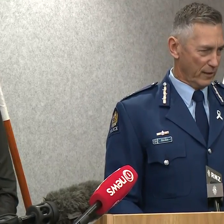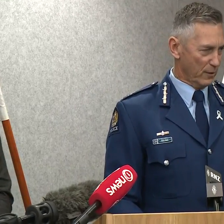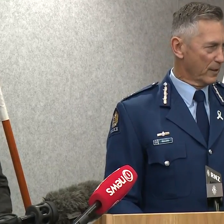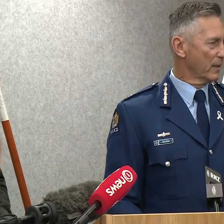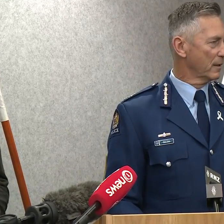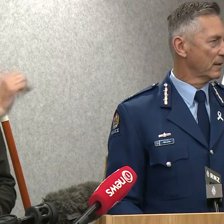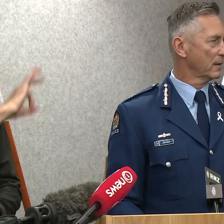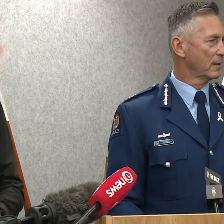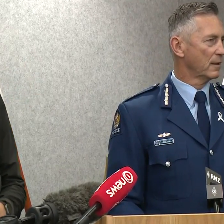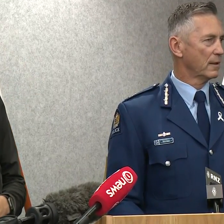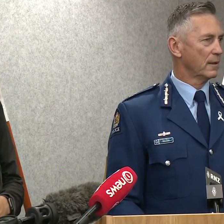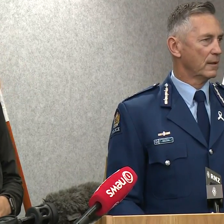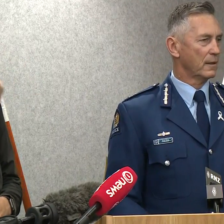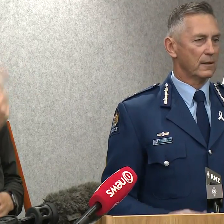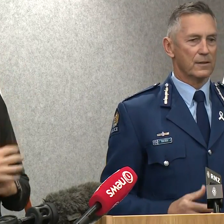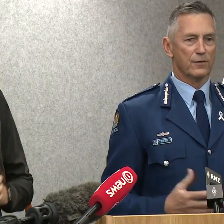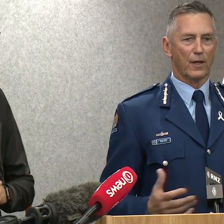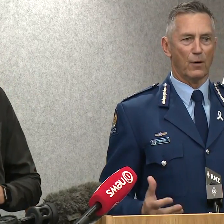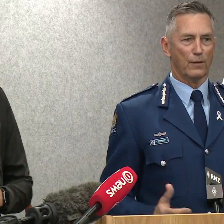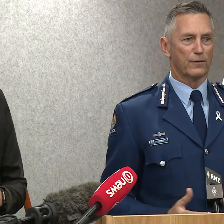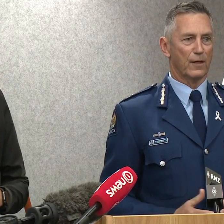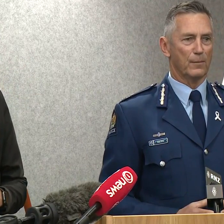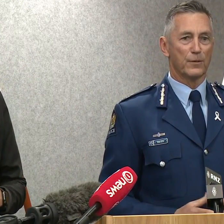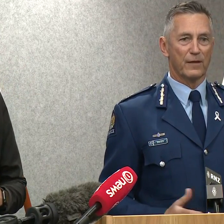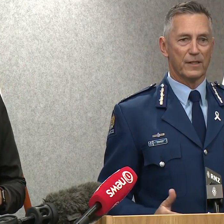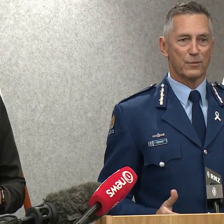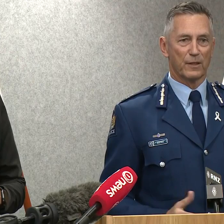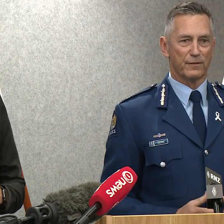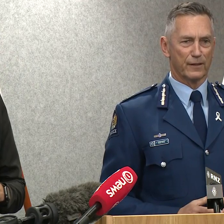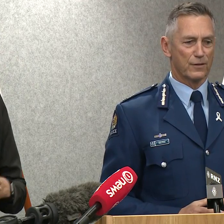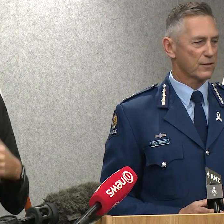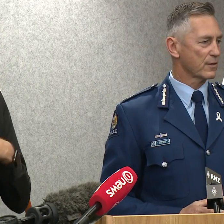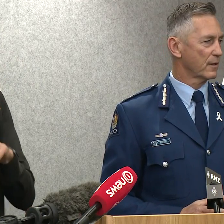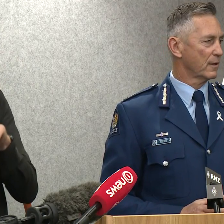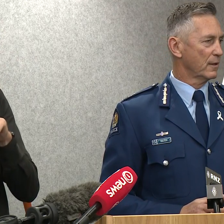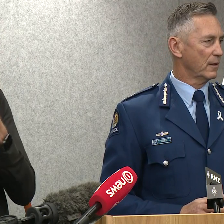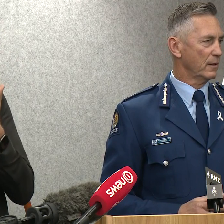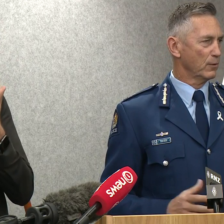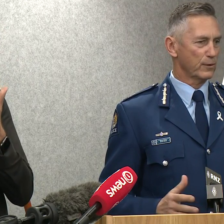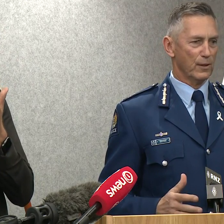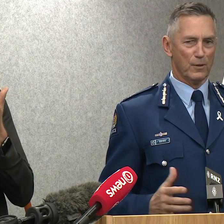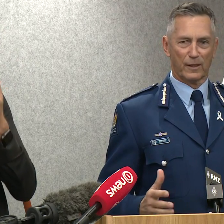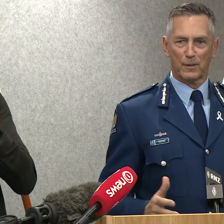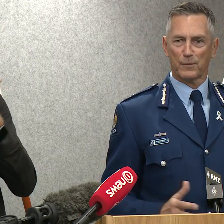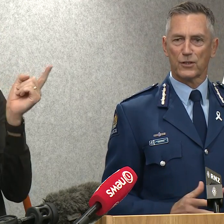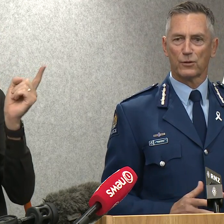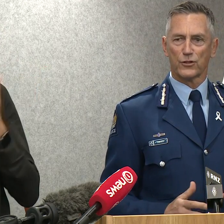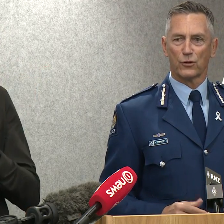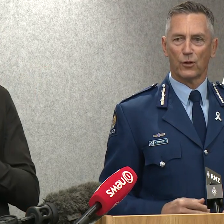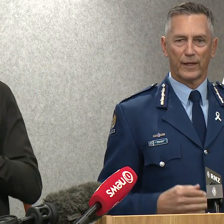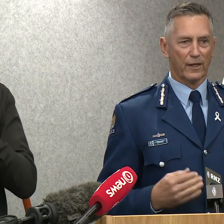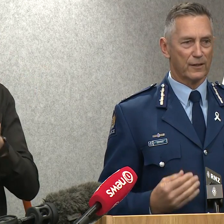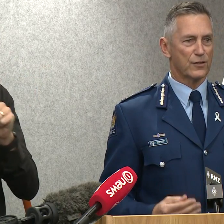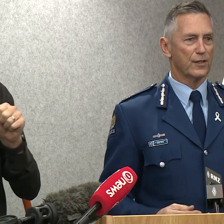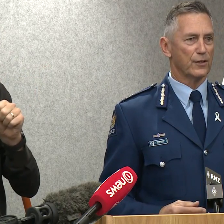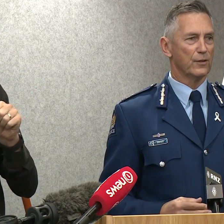Good morning, everyone. To follow on from previous briefings, I want to honour my commitment to